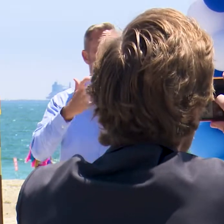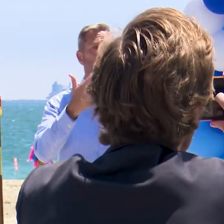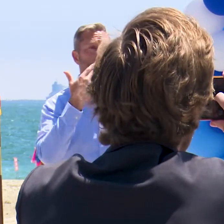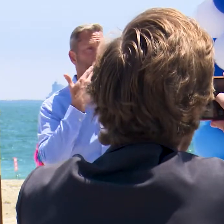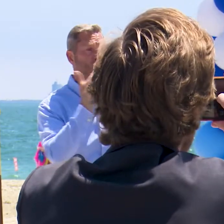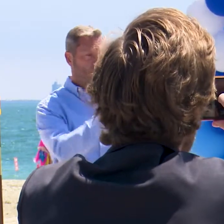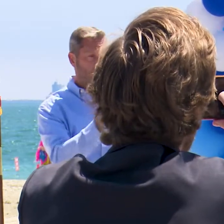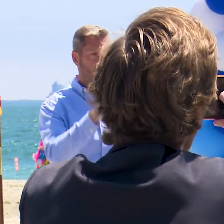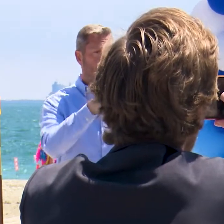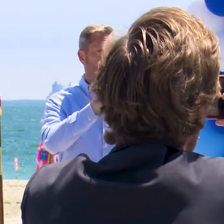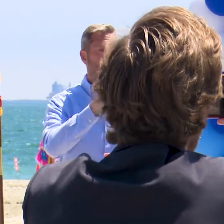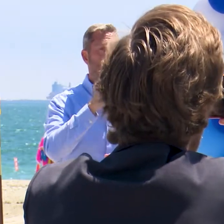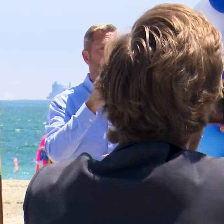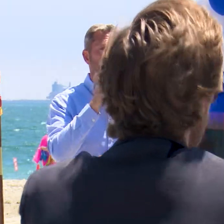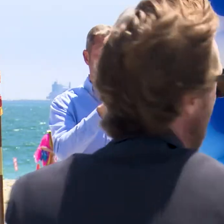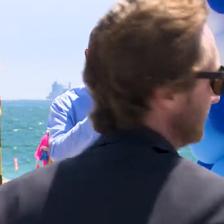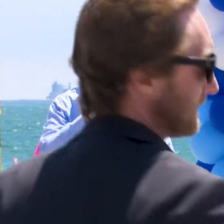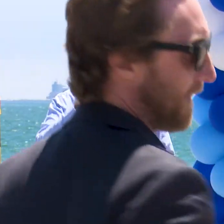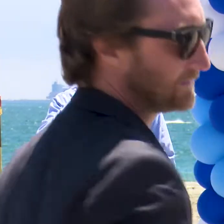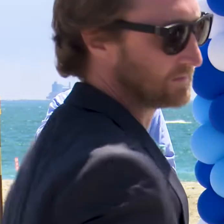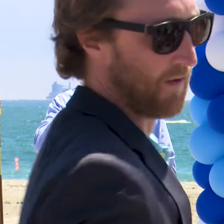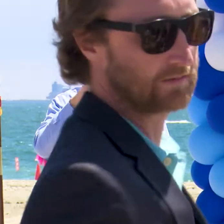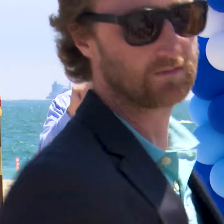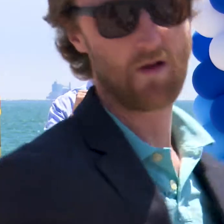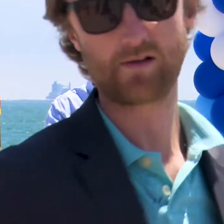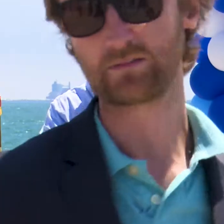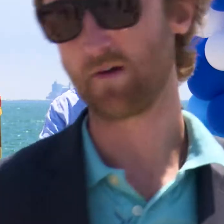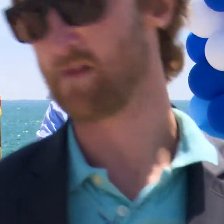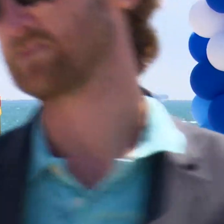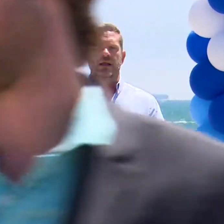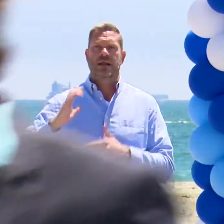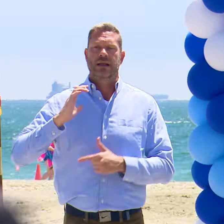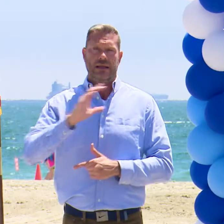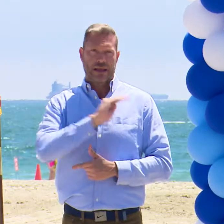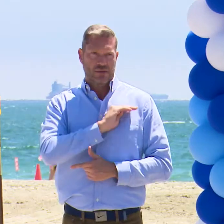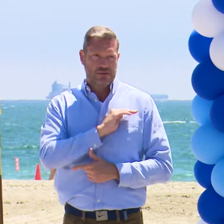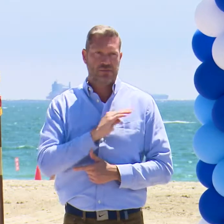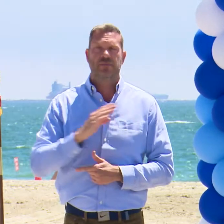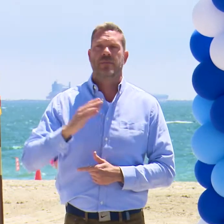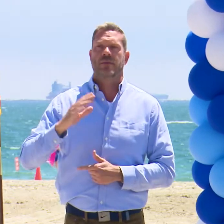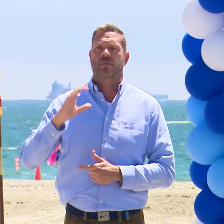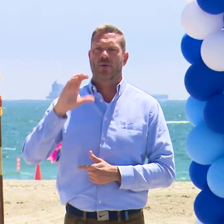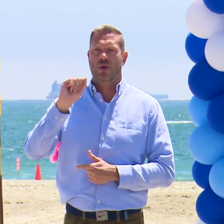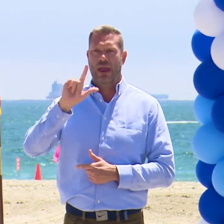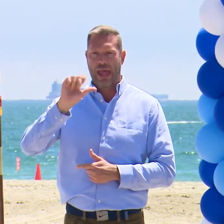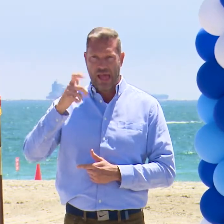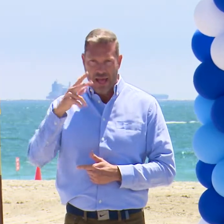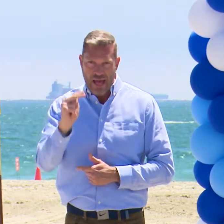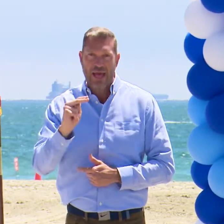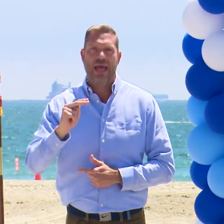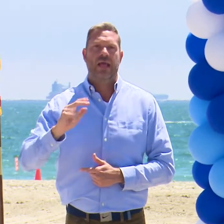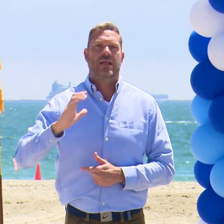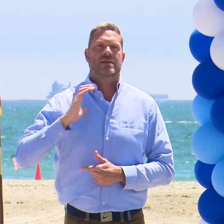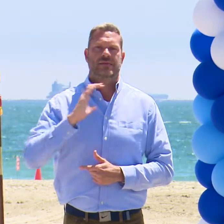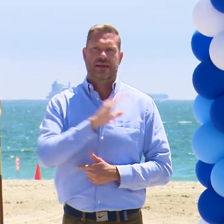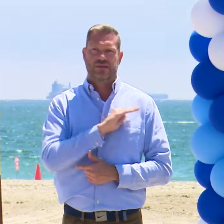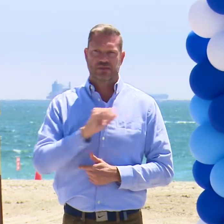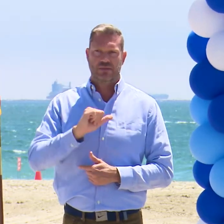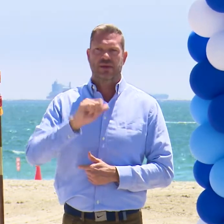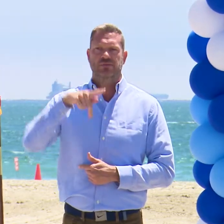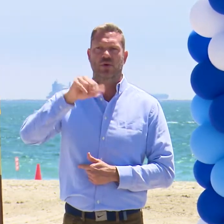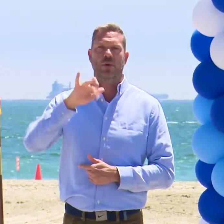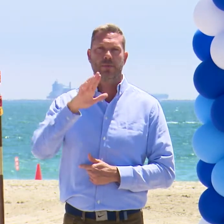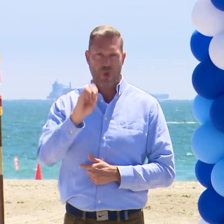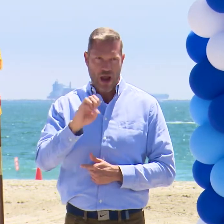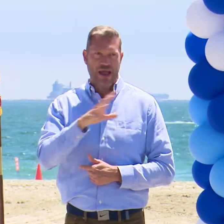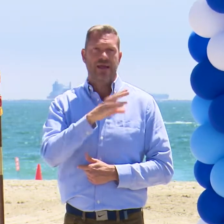Councilwoman Price, Councilwoman Allen, Councilwoman Marizan de Hias, Heather Van Wyck, Eric Lopez